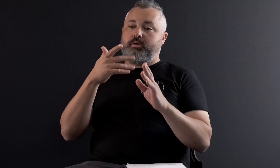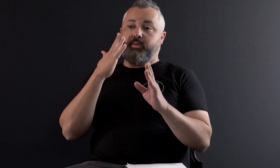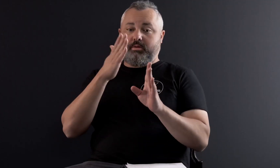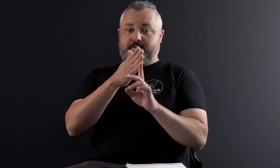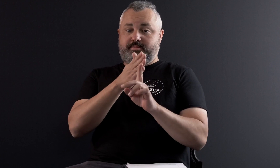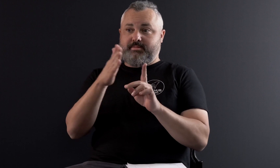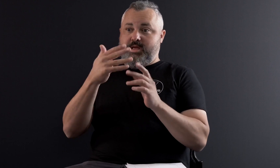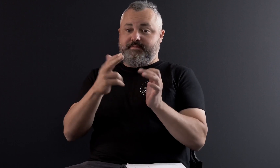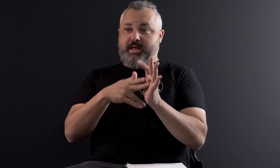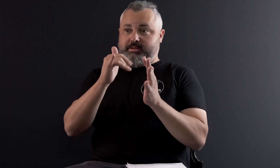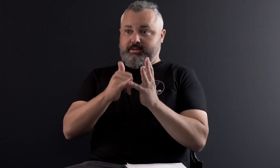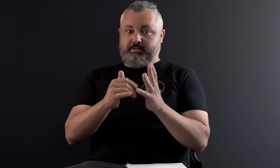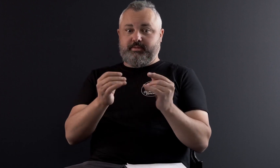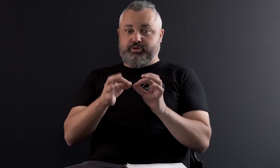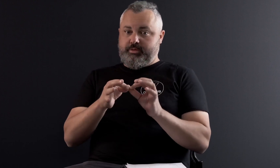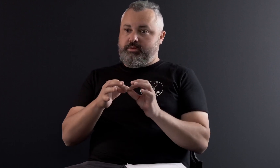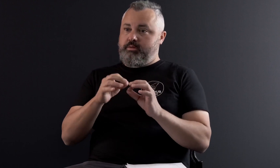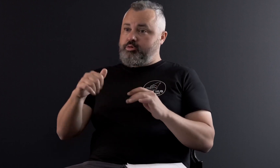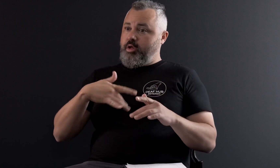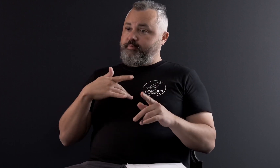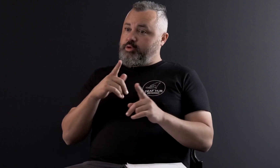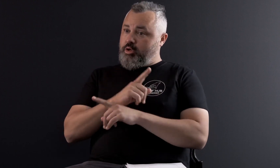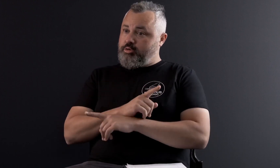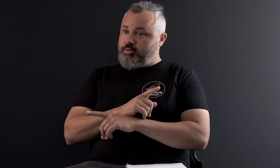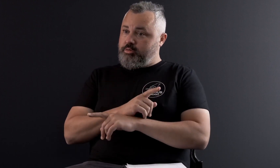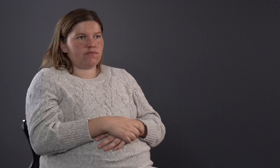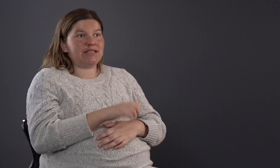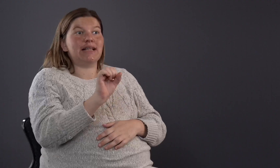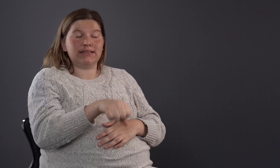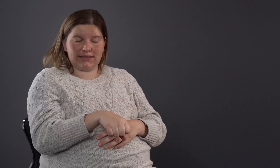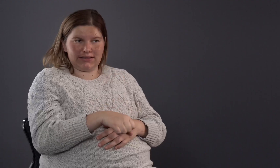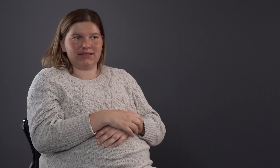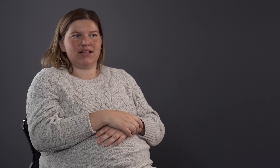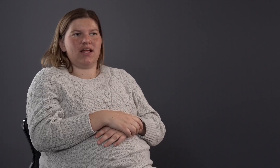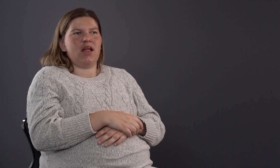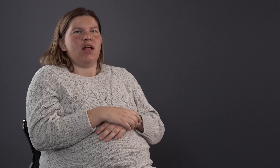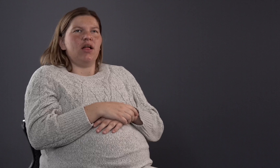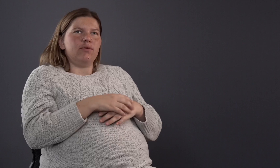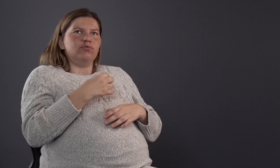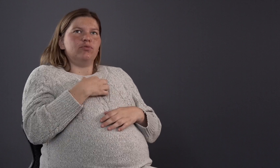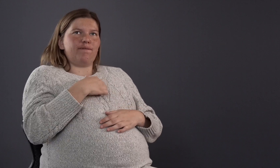Do you think that things have changed with interpreters since the rollout of the NDIS? Definitely. I feel